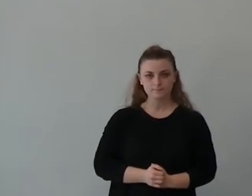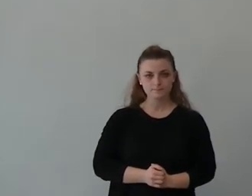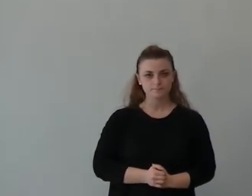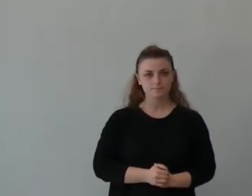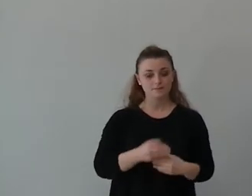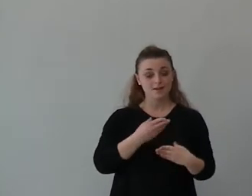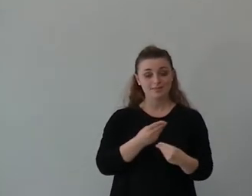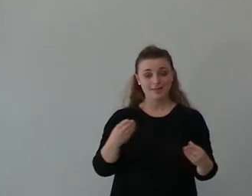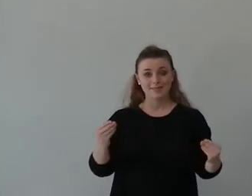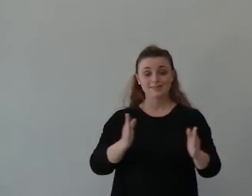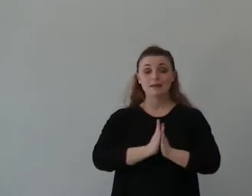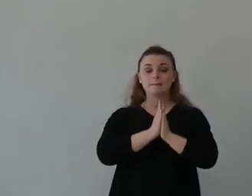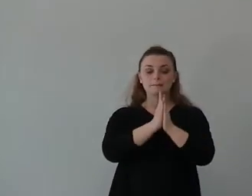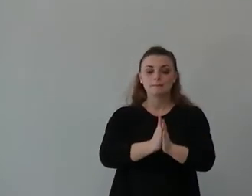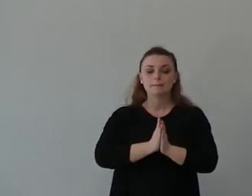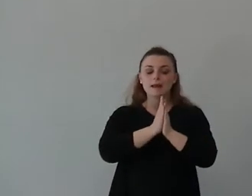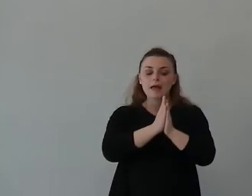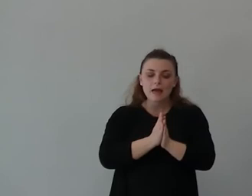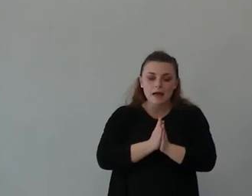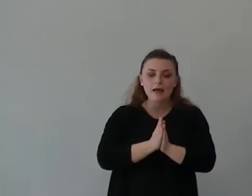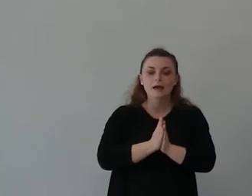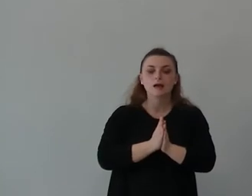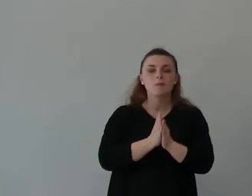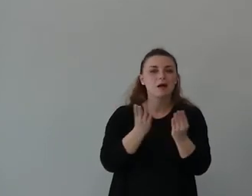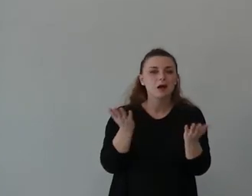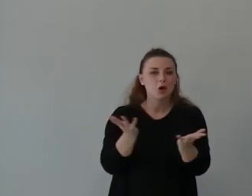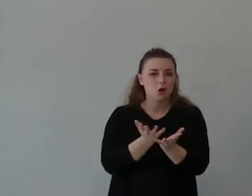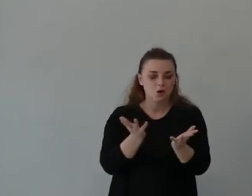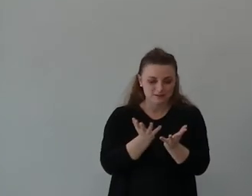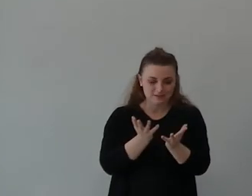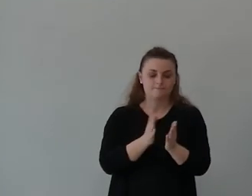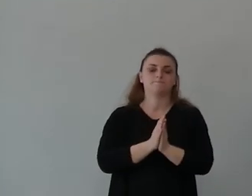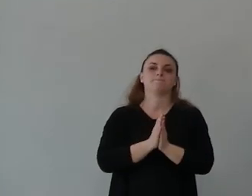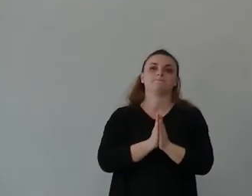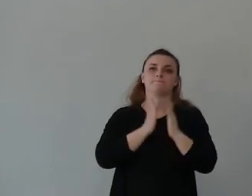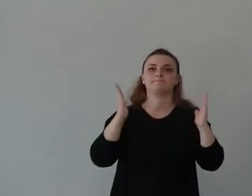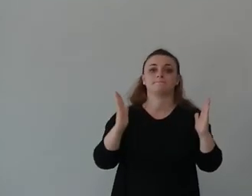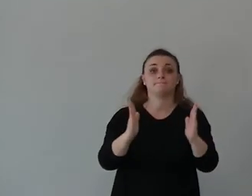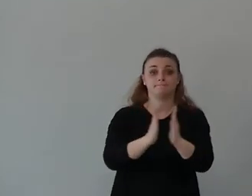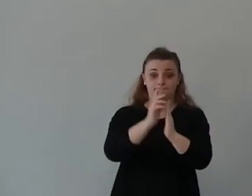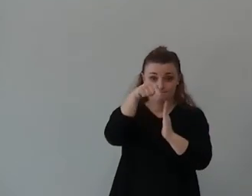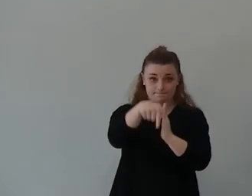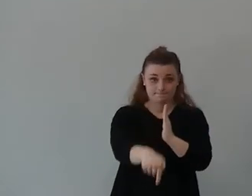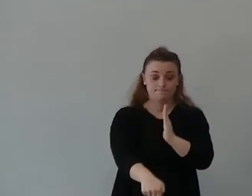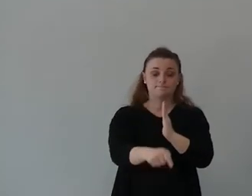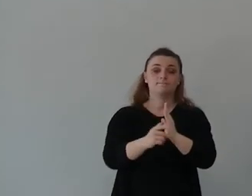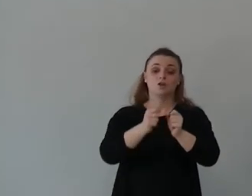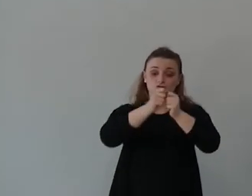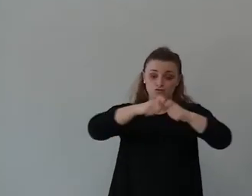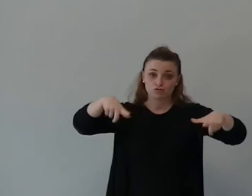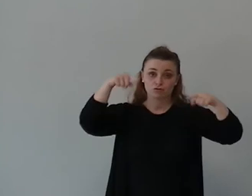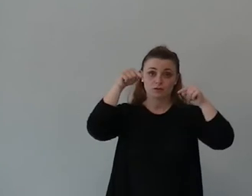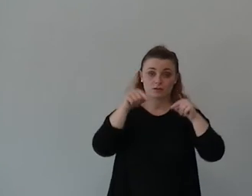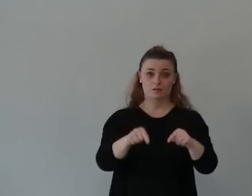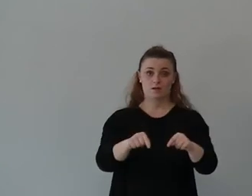Molti stanno pregando per questa chiesa e per questa città. And that we would see God's kingdom grow. E